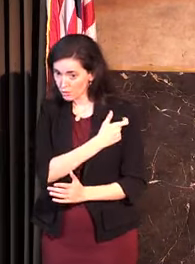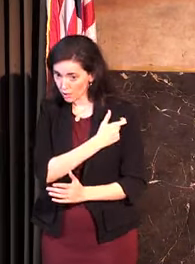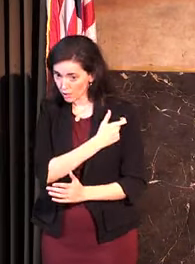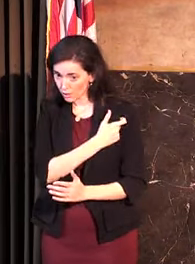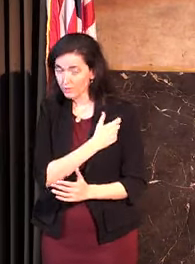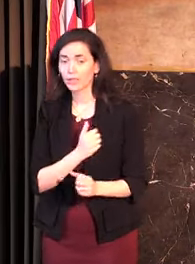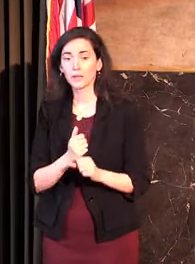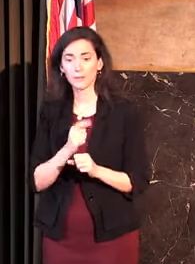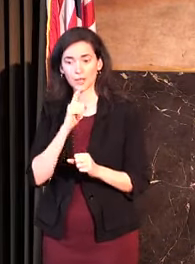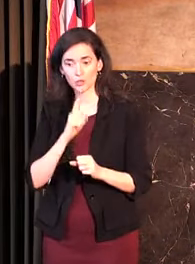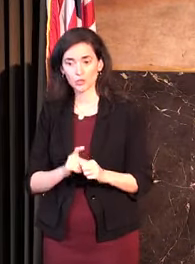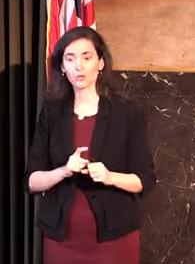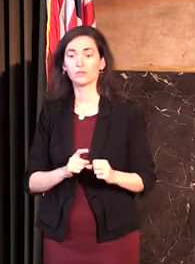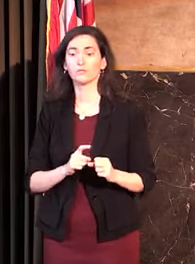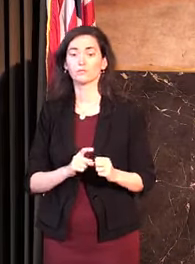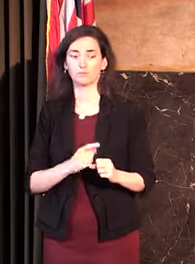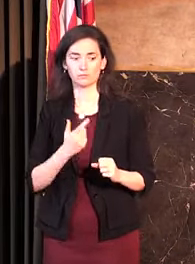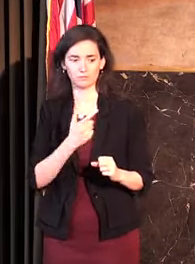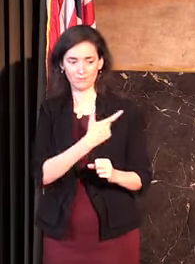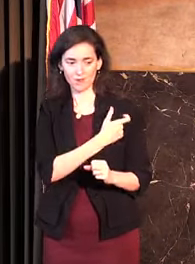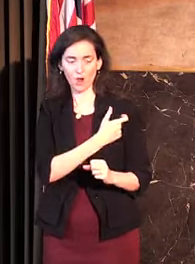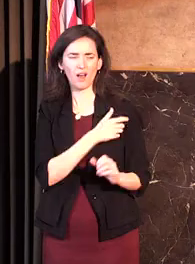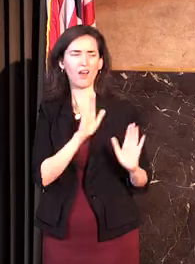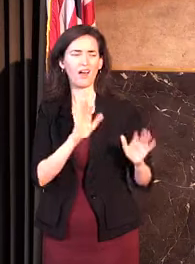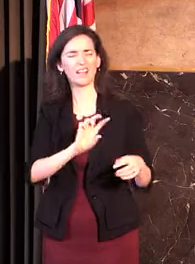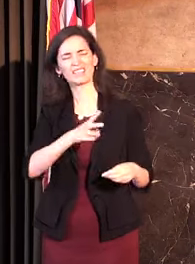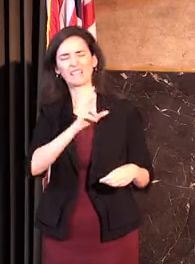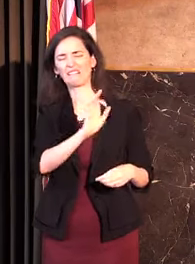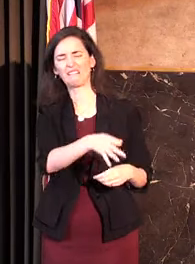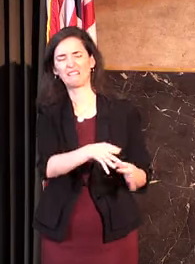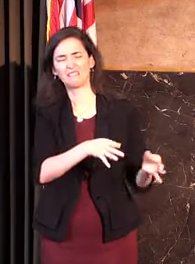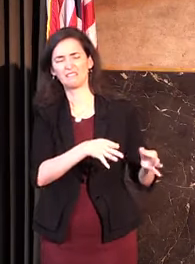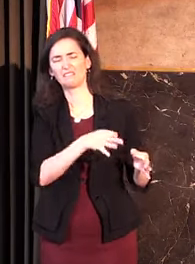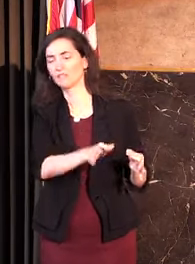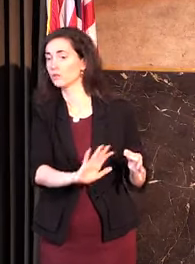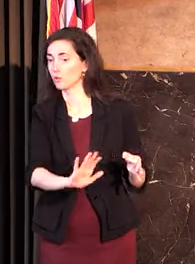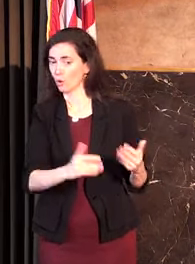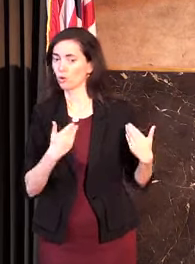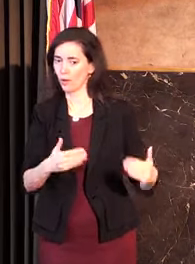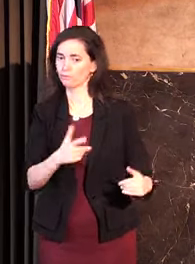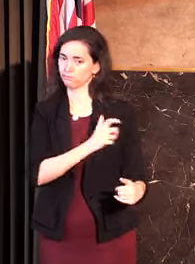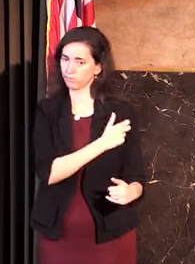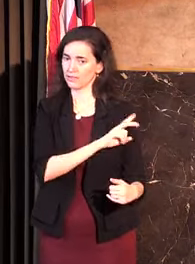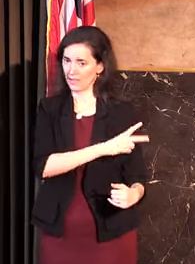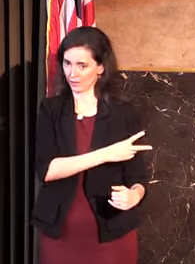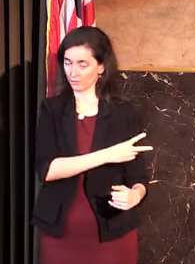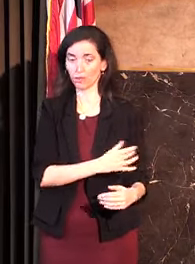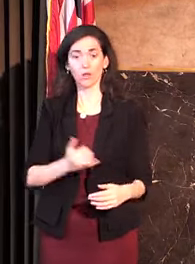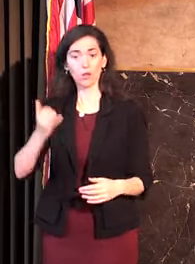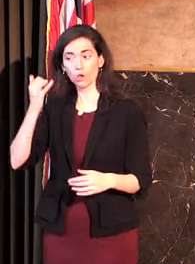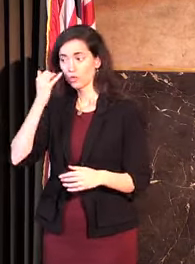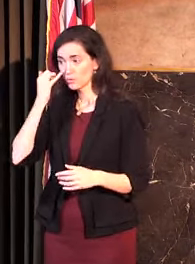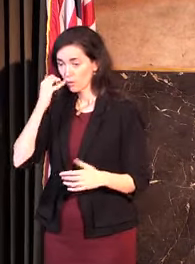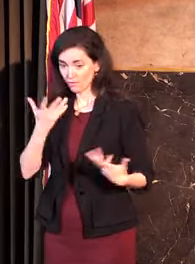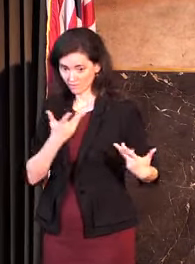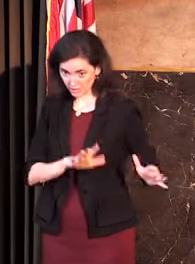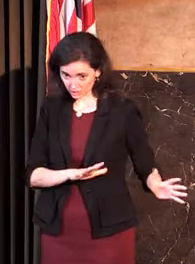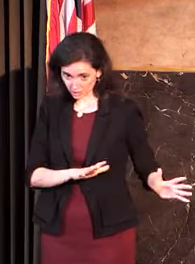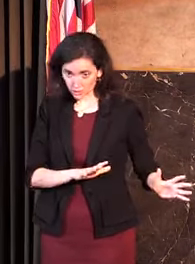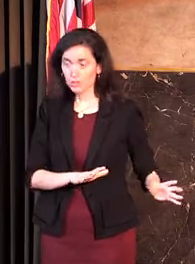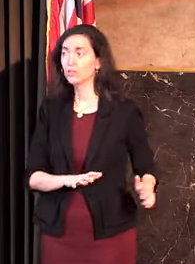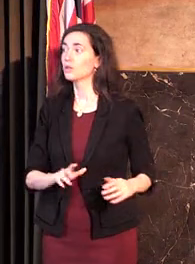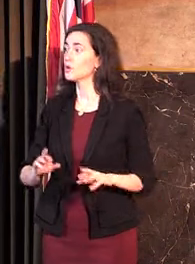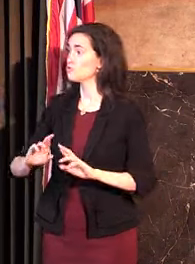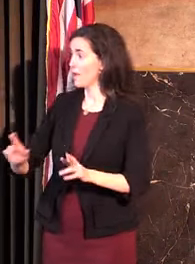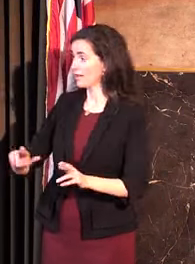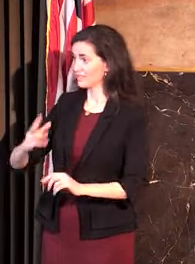that you complete it. If you've completed it, get boosted as soon as you're eligible. And if you haven't started yet, please do that.